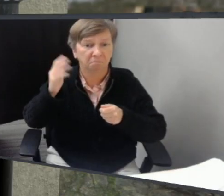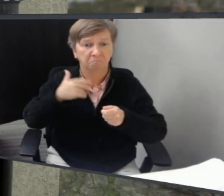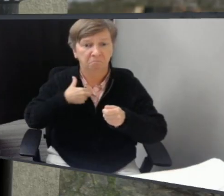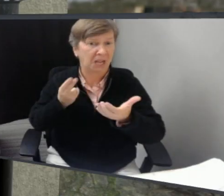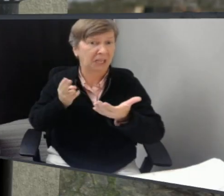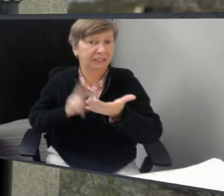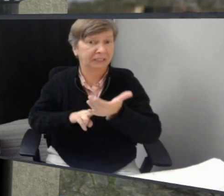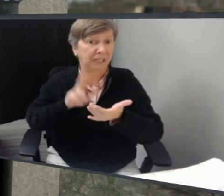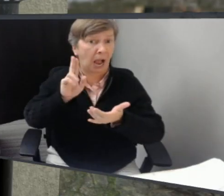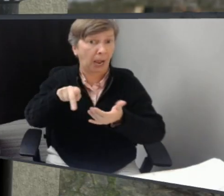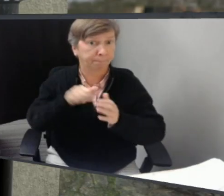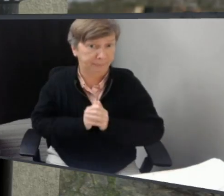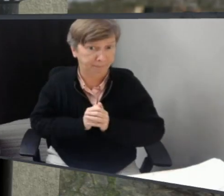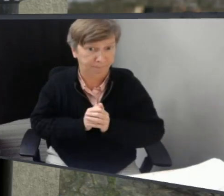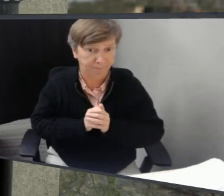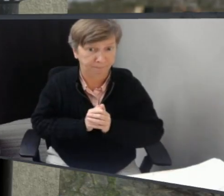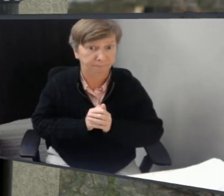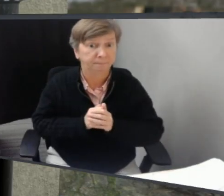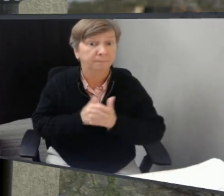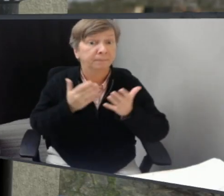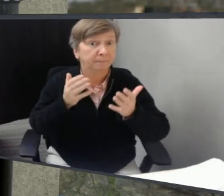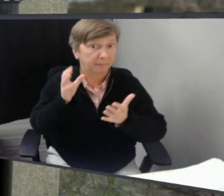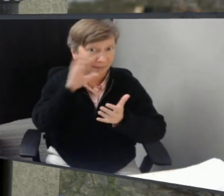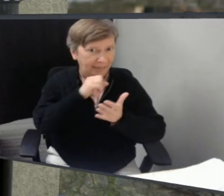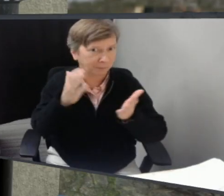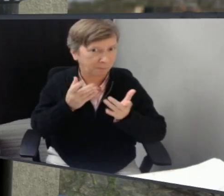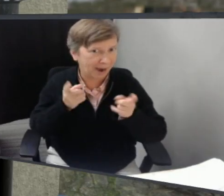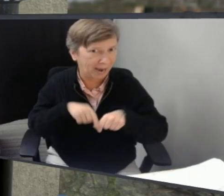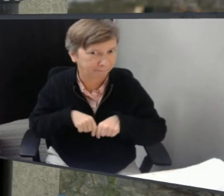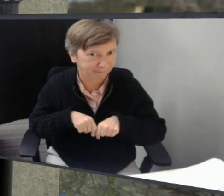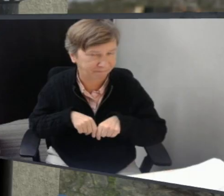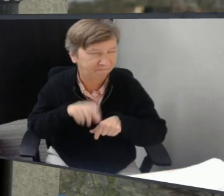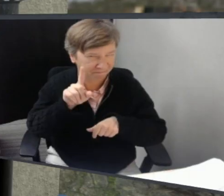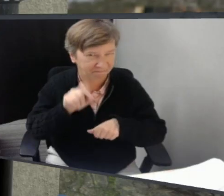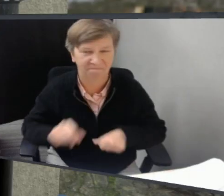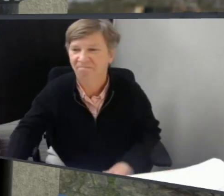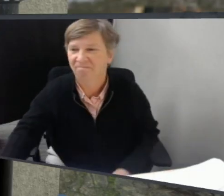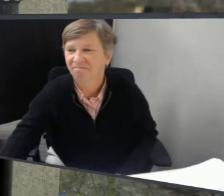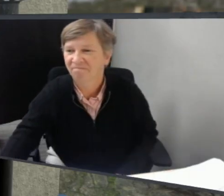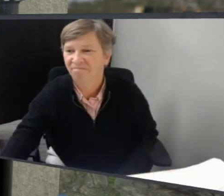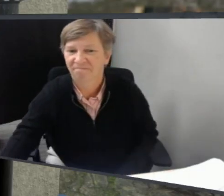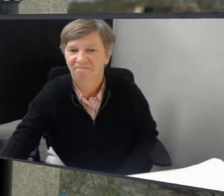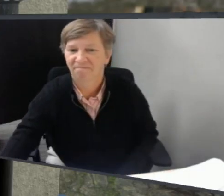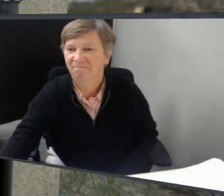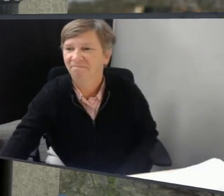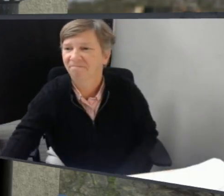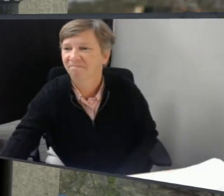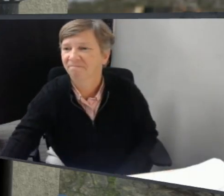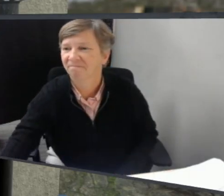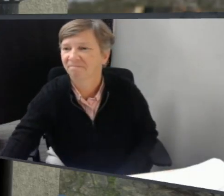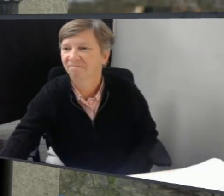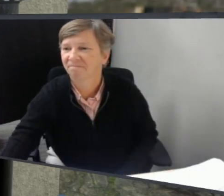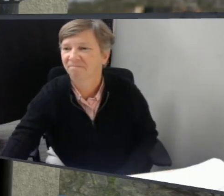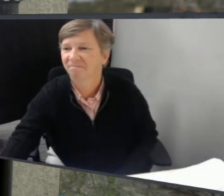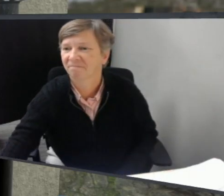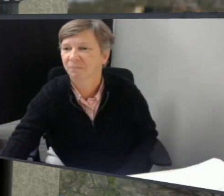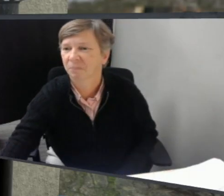the sessions for the symposium, so I signed up to do so. And guess what